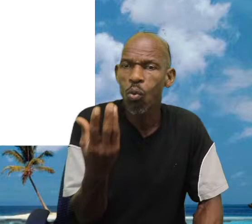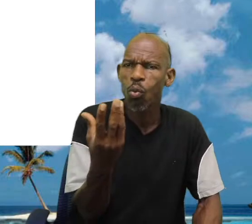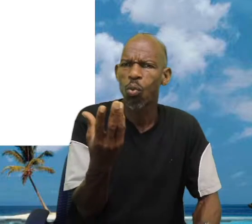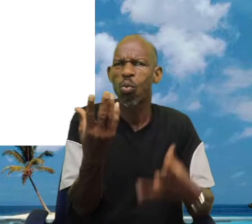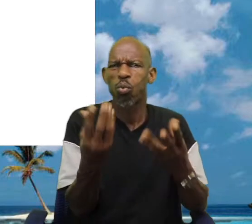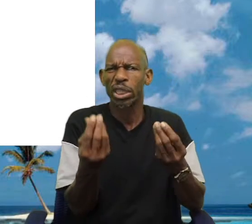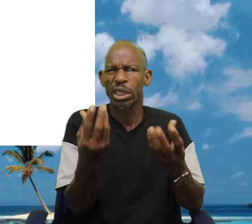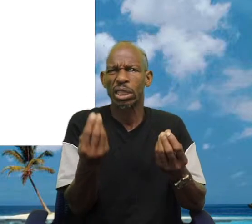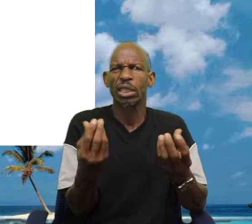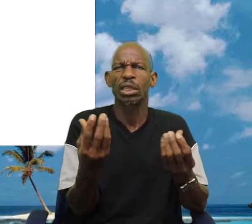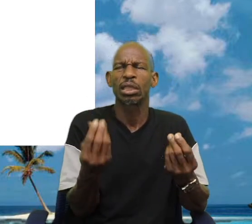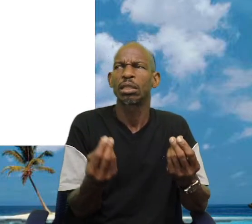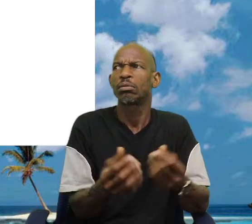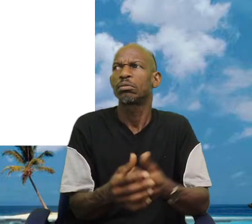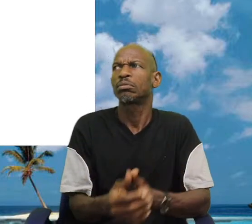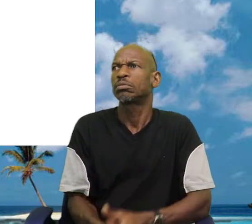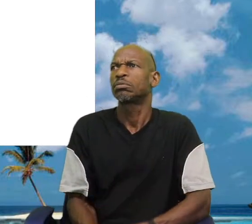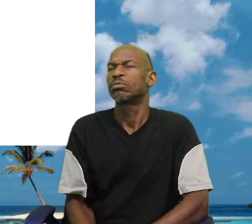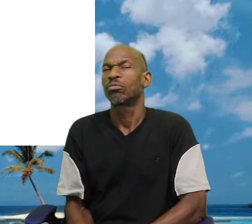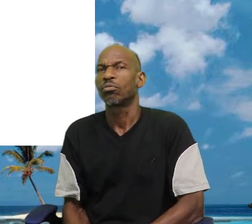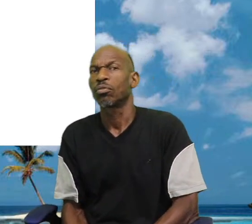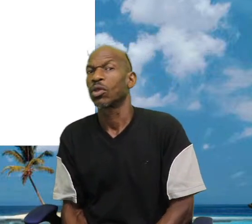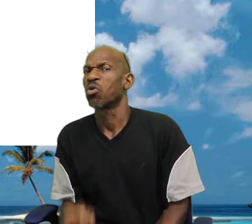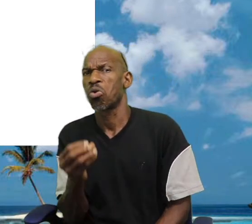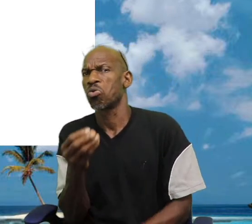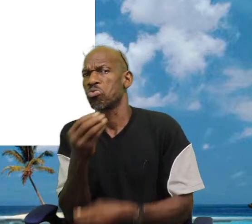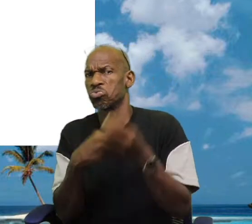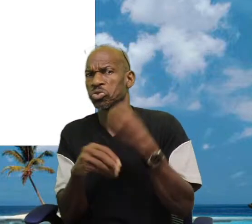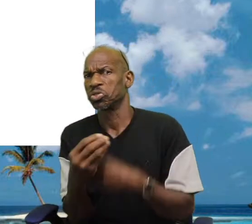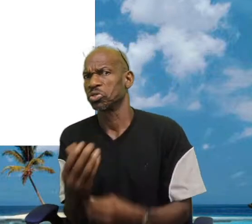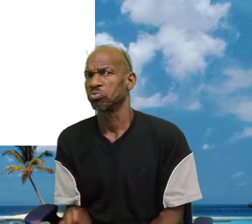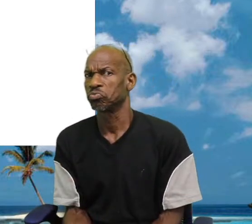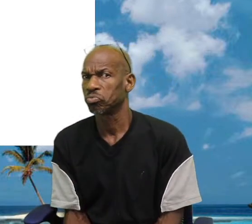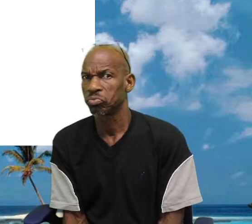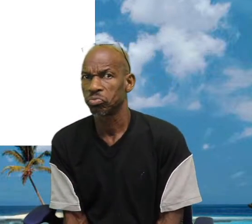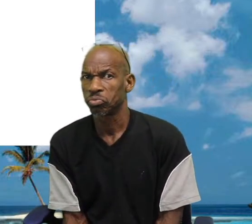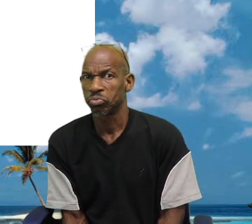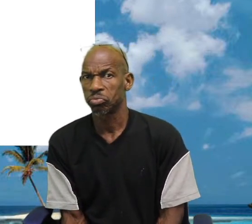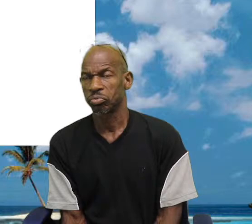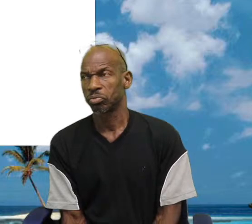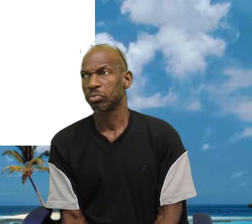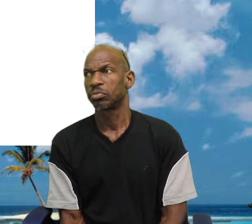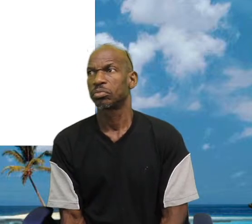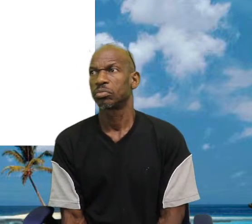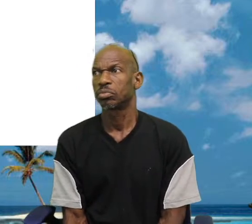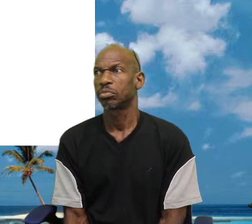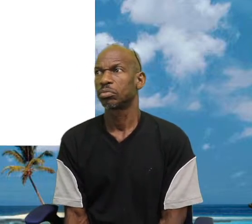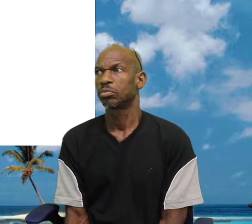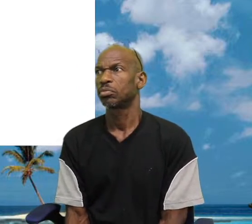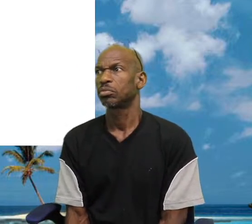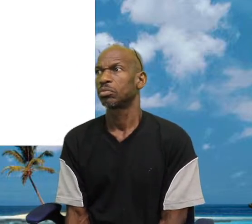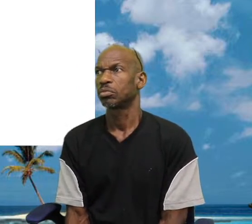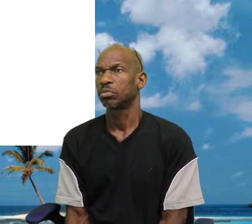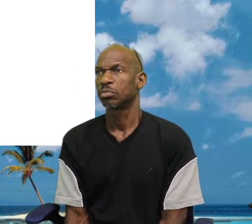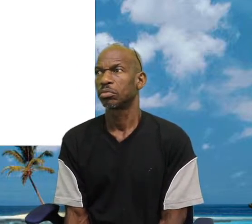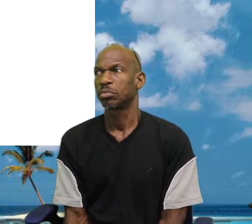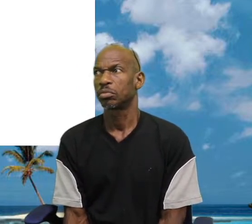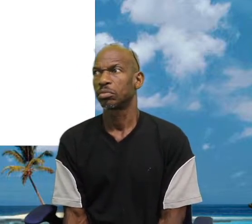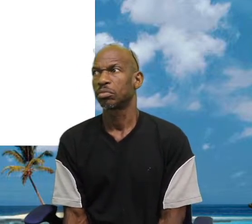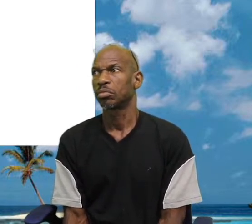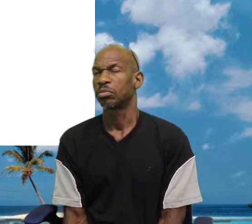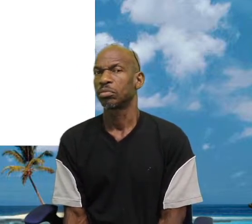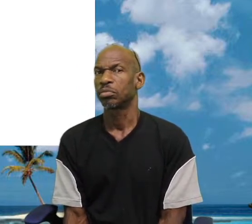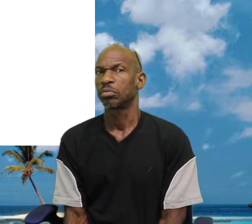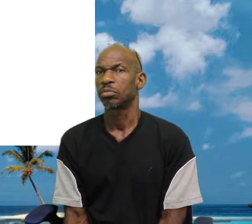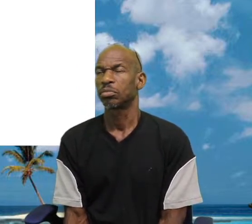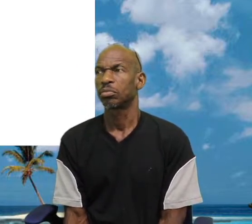And I could even change that, right? And put it in another thing. So this is this word